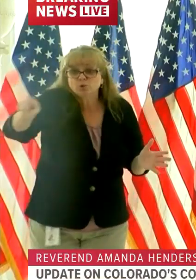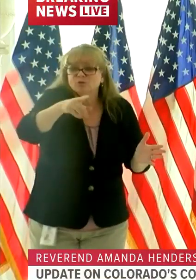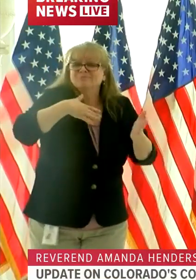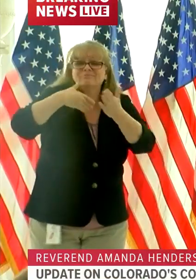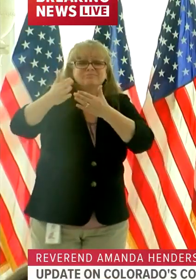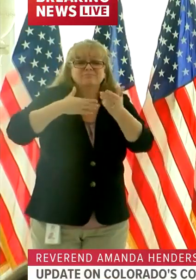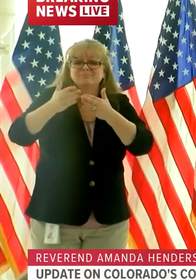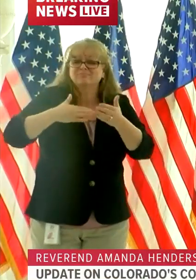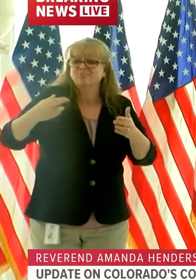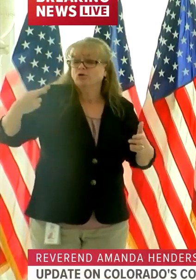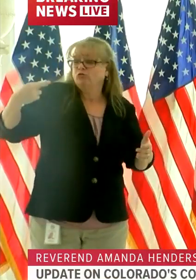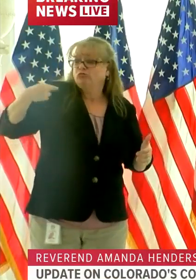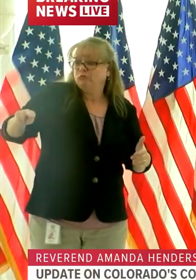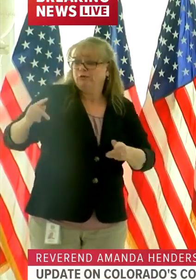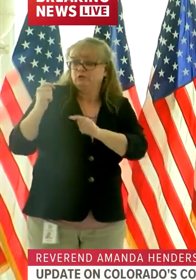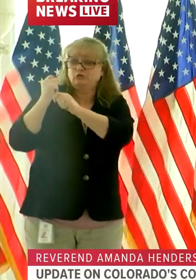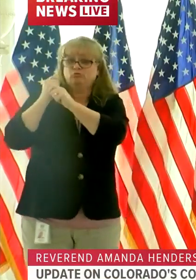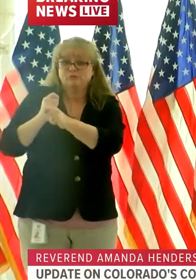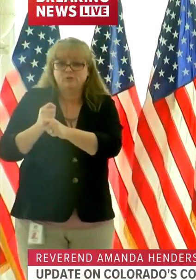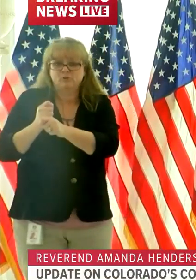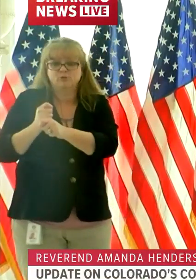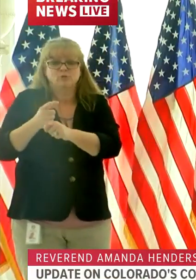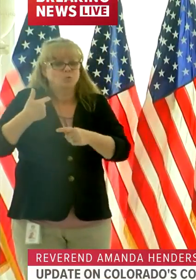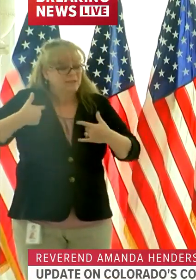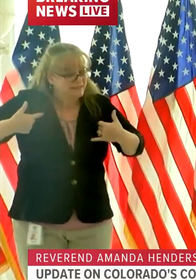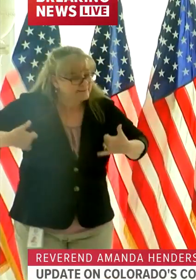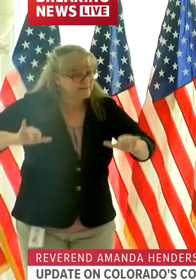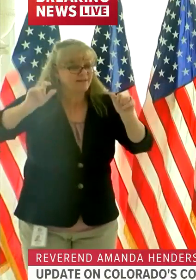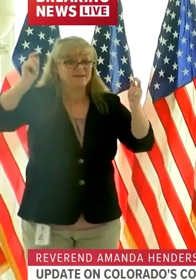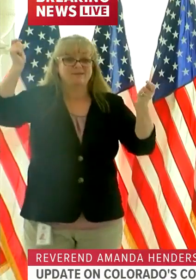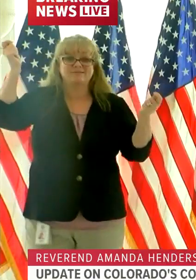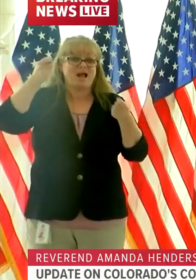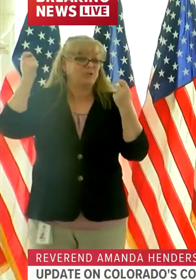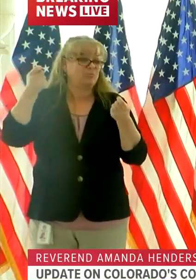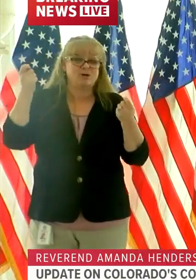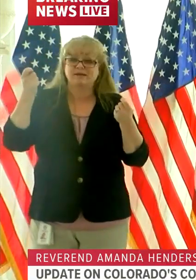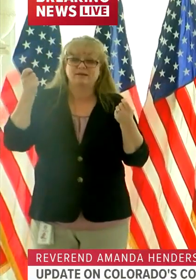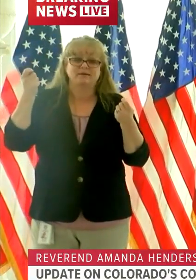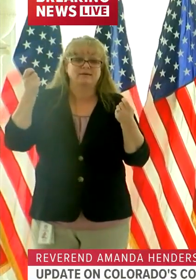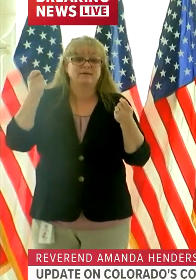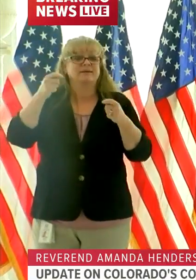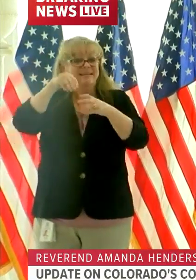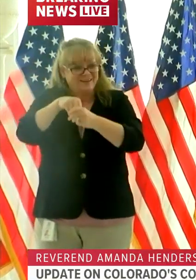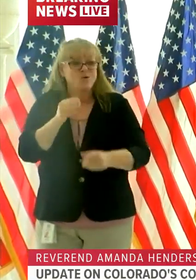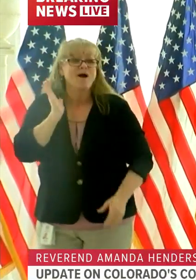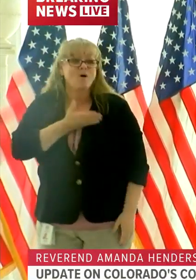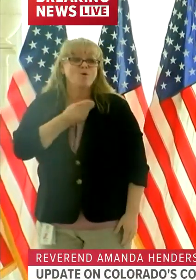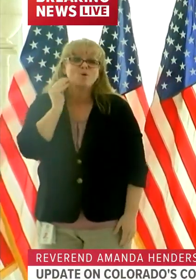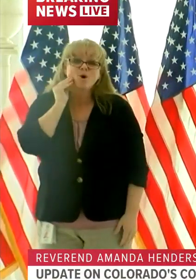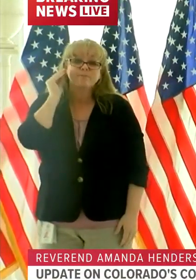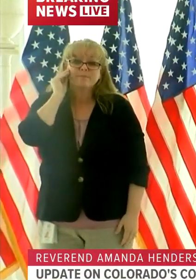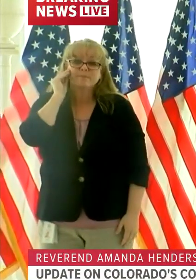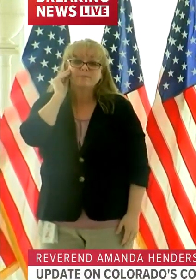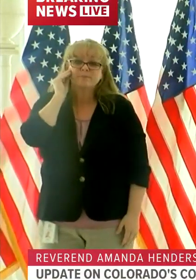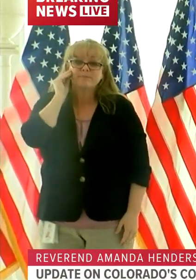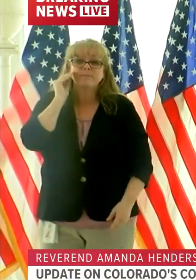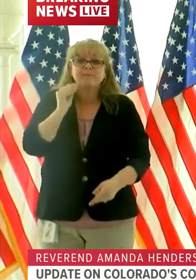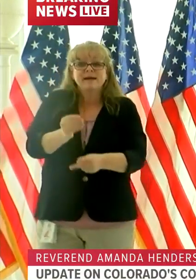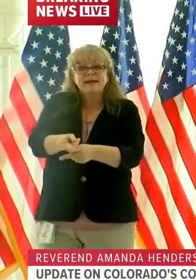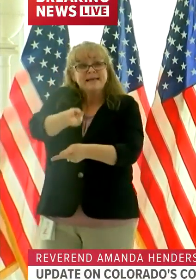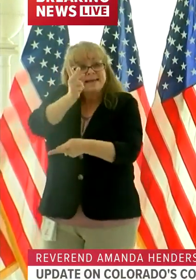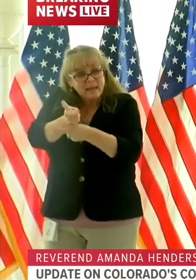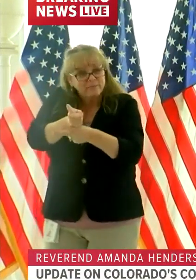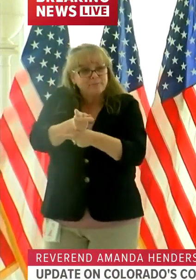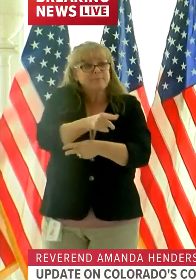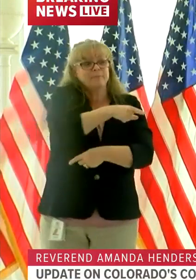to observe your religious traditions this year from home and to stay safe and stay